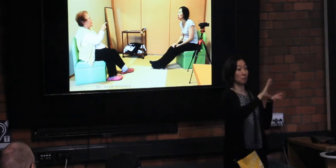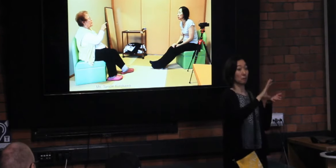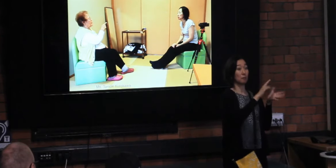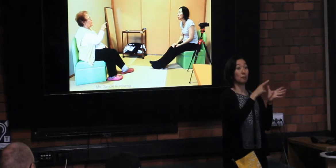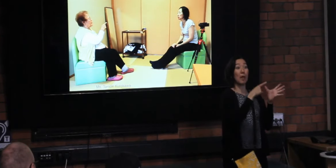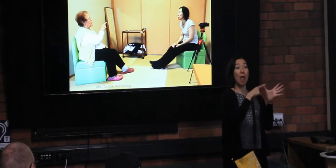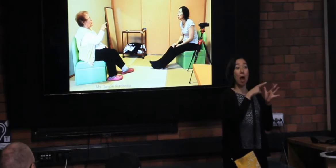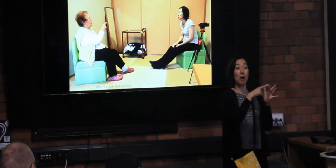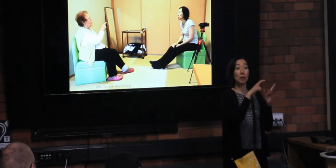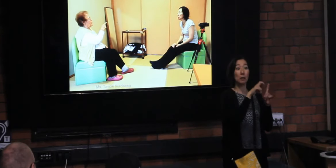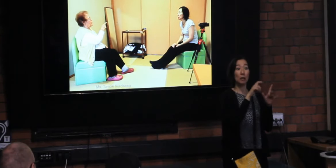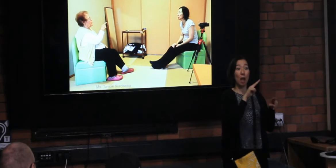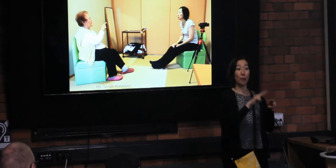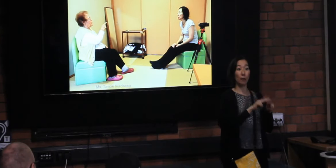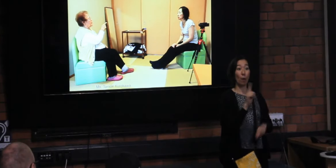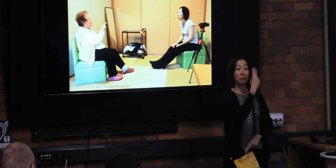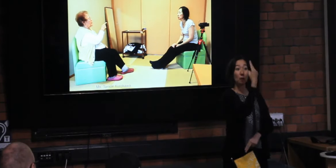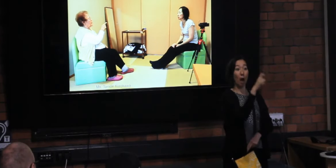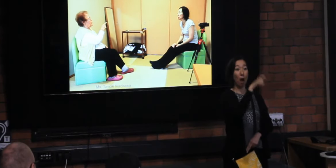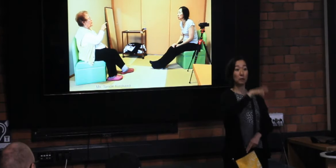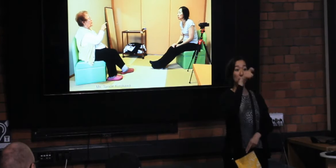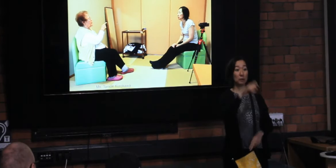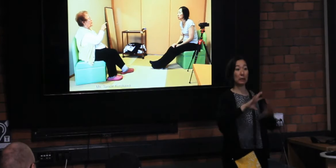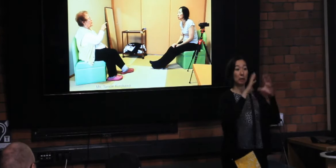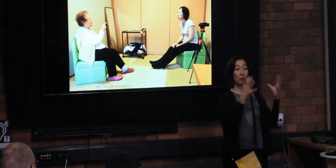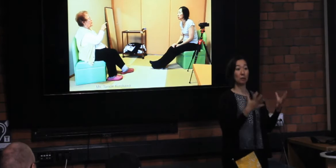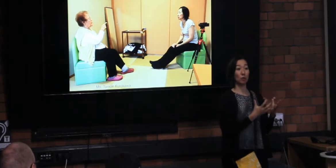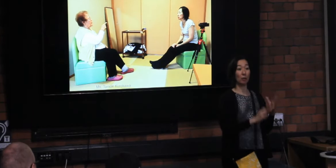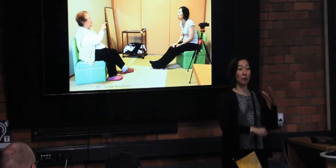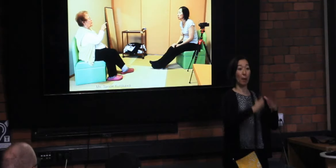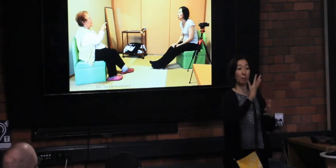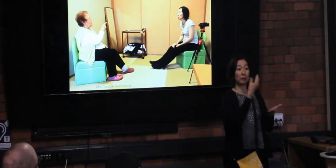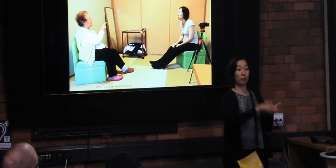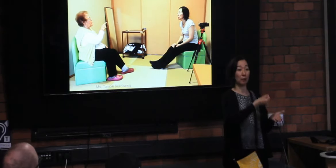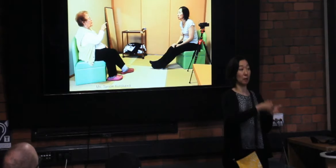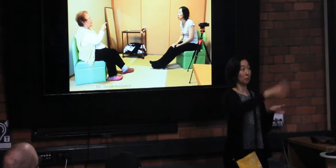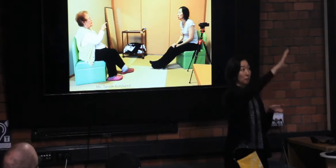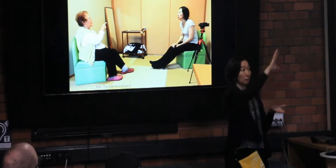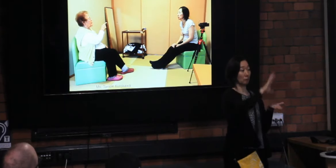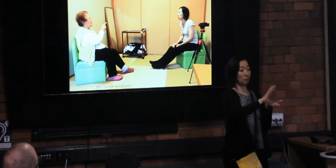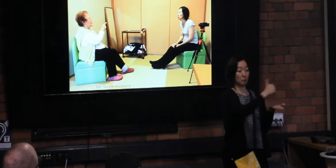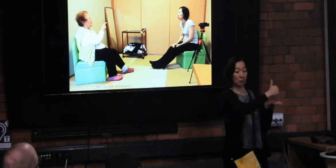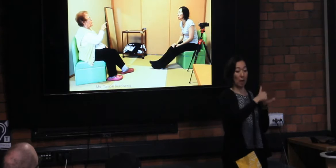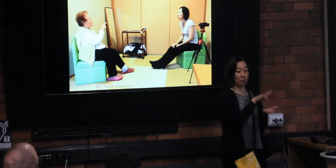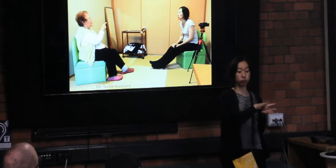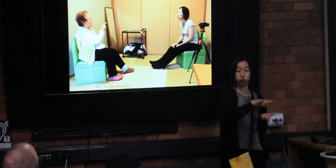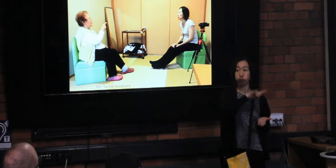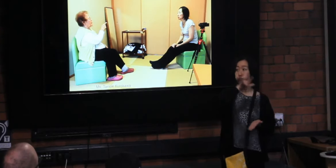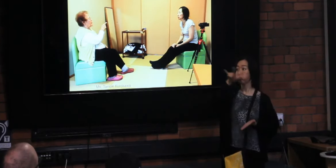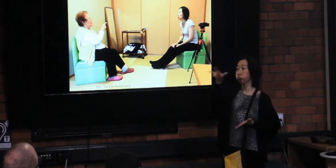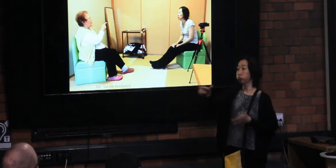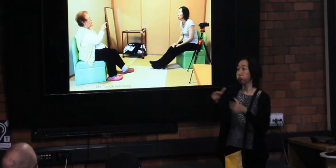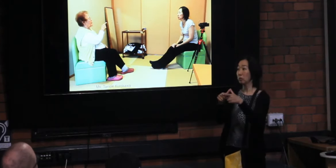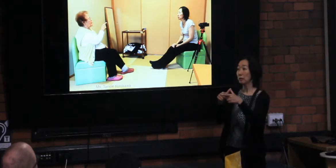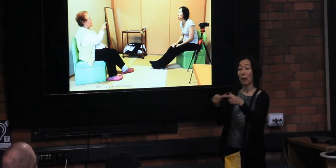could apply to the Arts Council, the International Development Fund. I could apply for some money